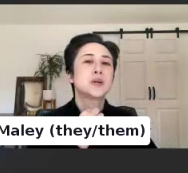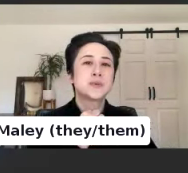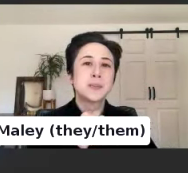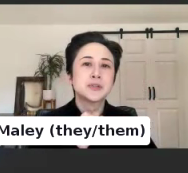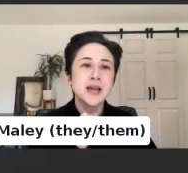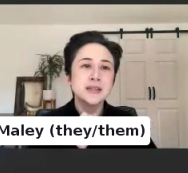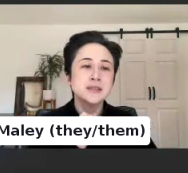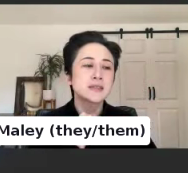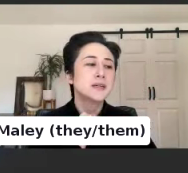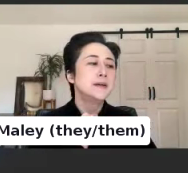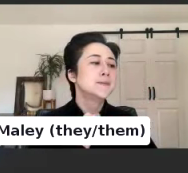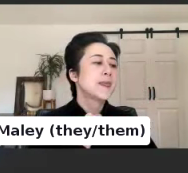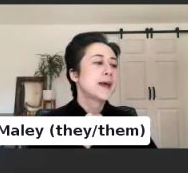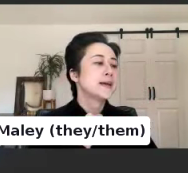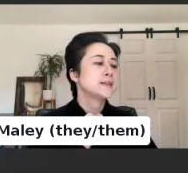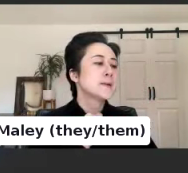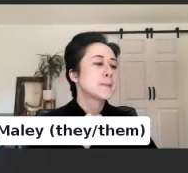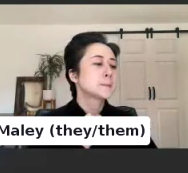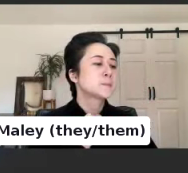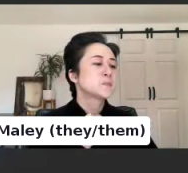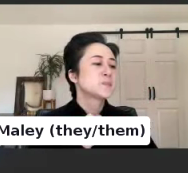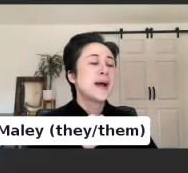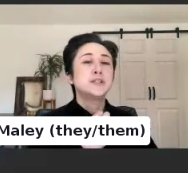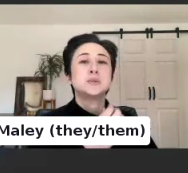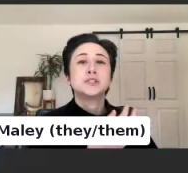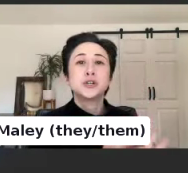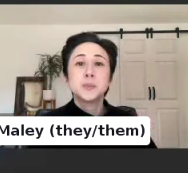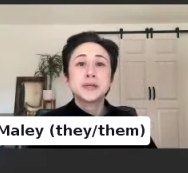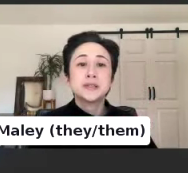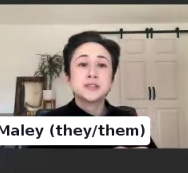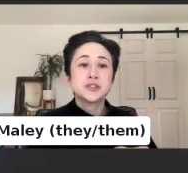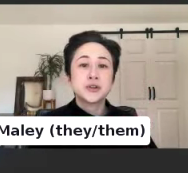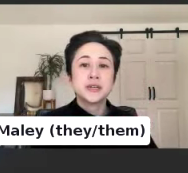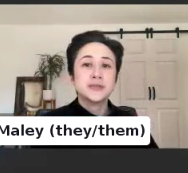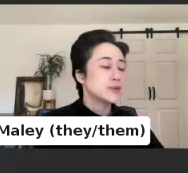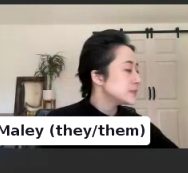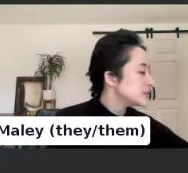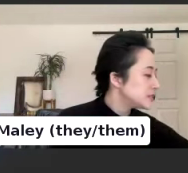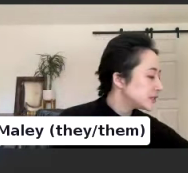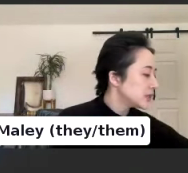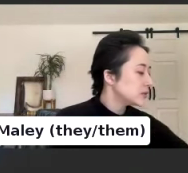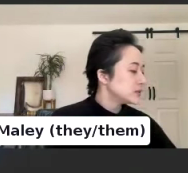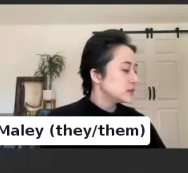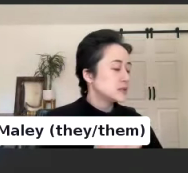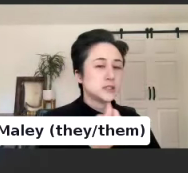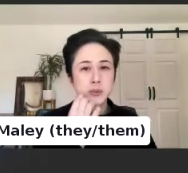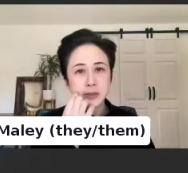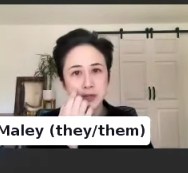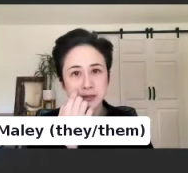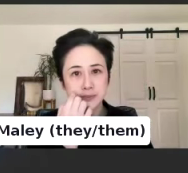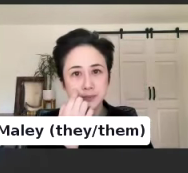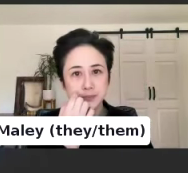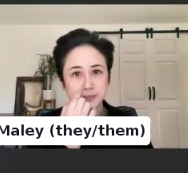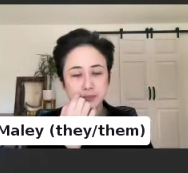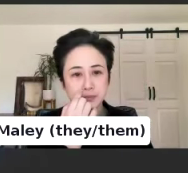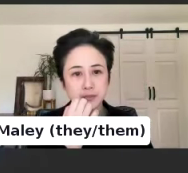journey and what it represents and how to interpret this journey from 0 to